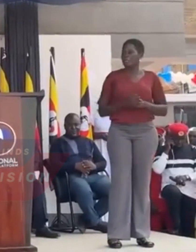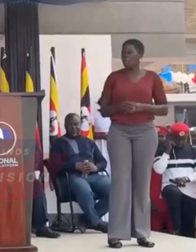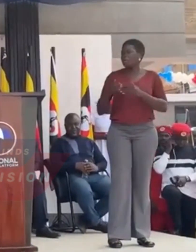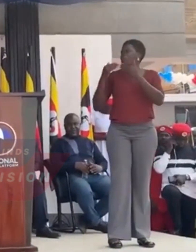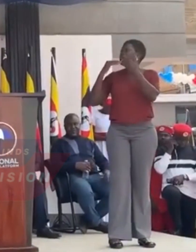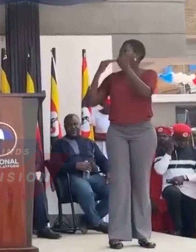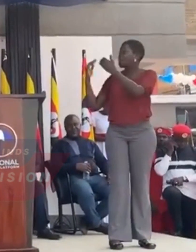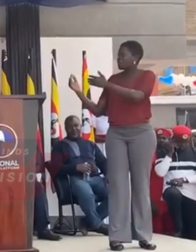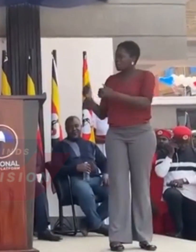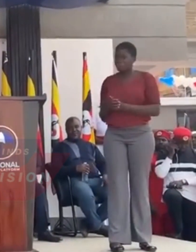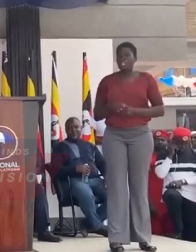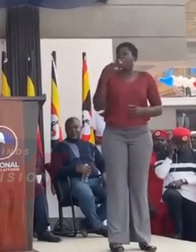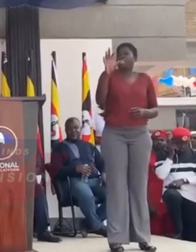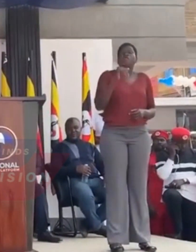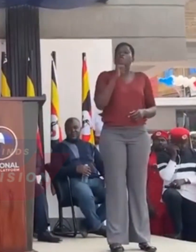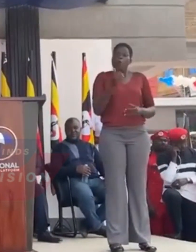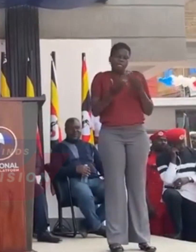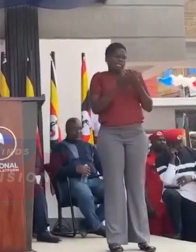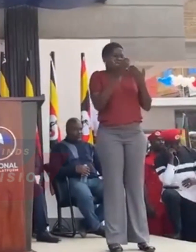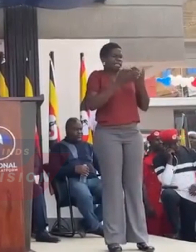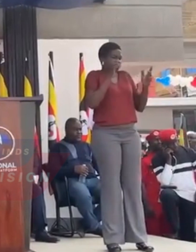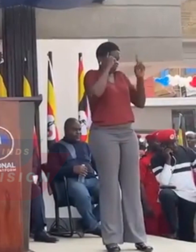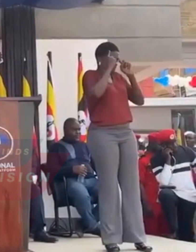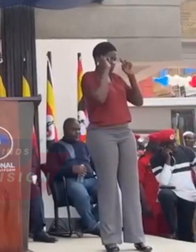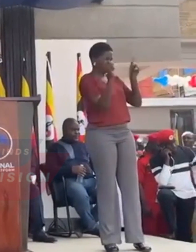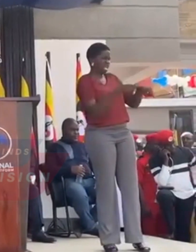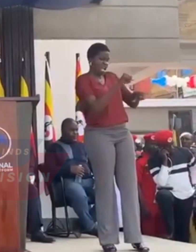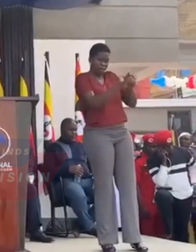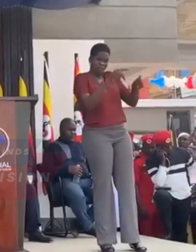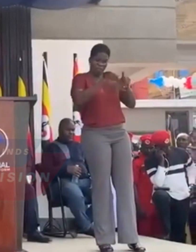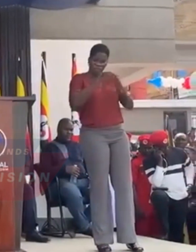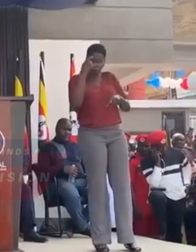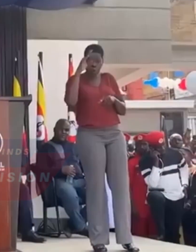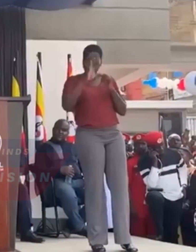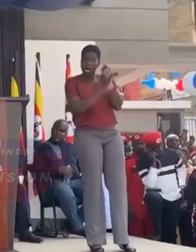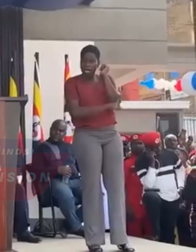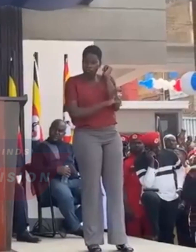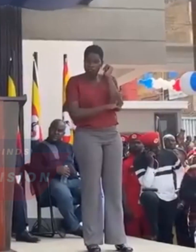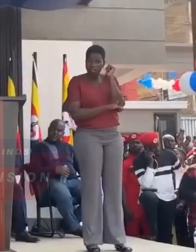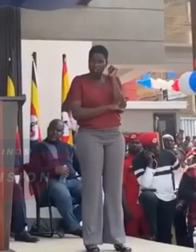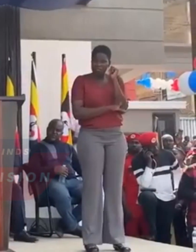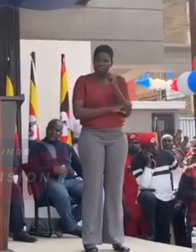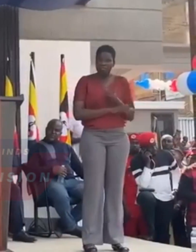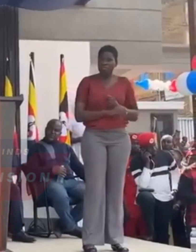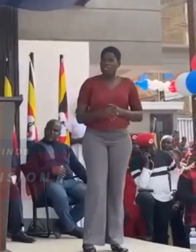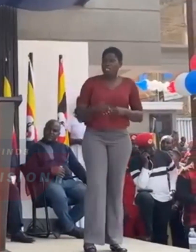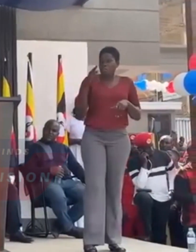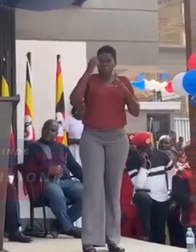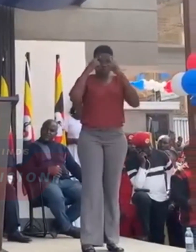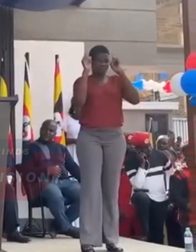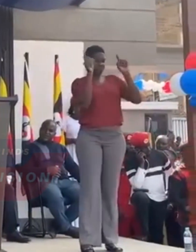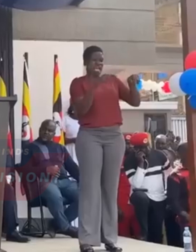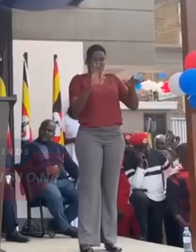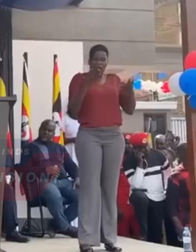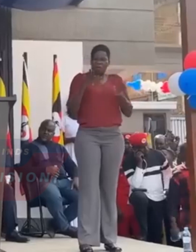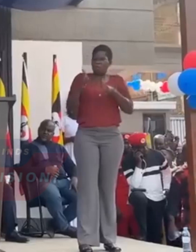Thank you very much. Boba tofayo kubukulembeze gwagwangalyo ngatebikwatako ngatofayo